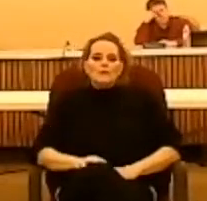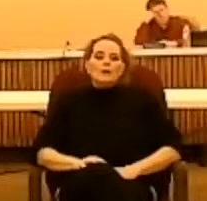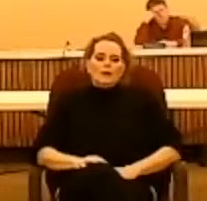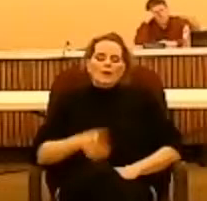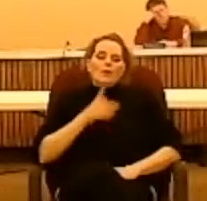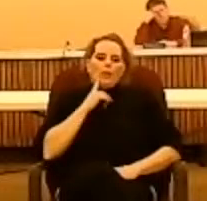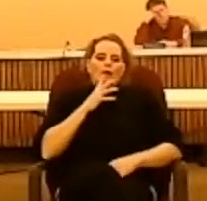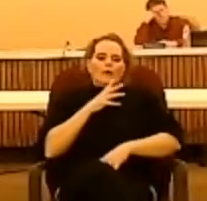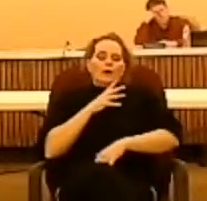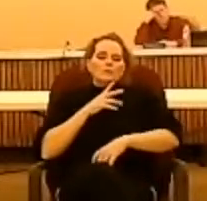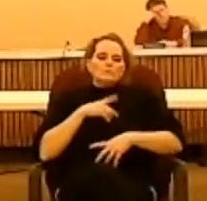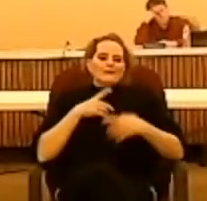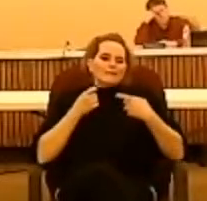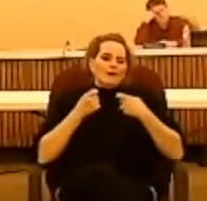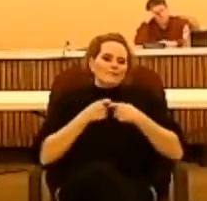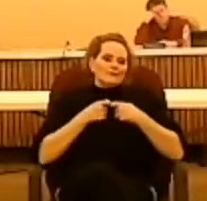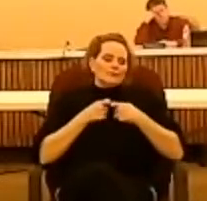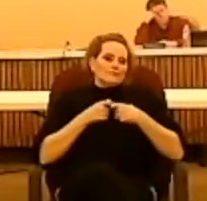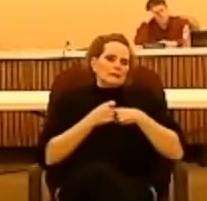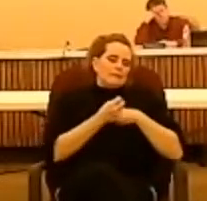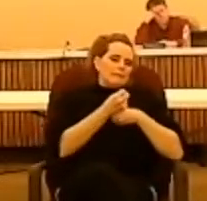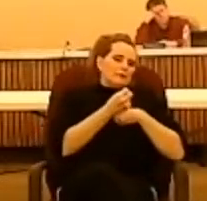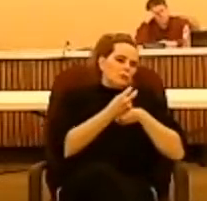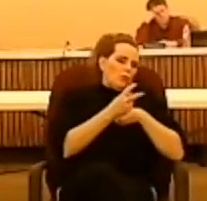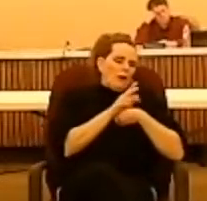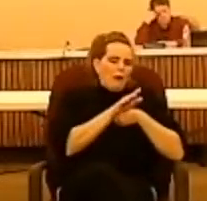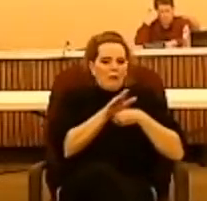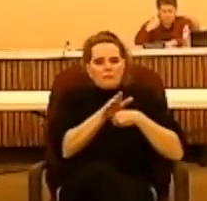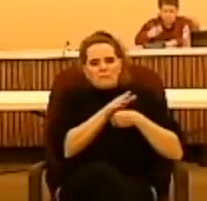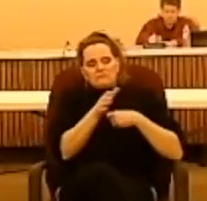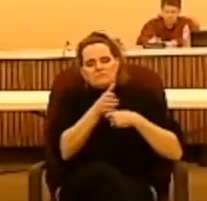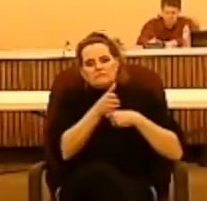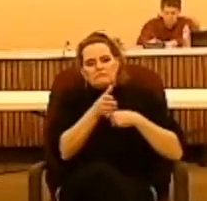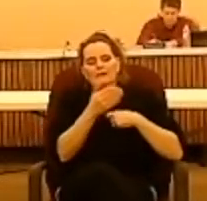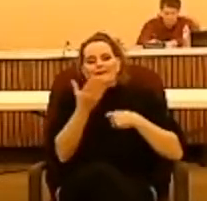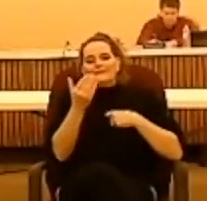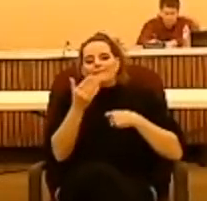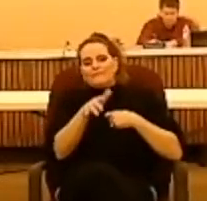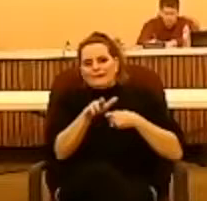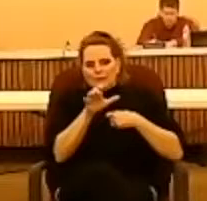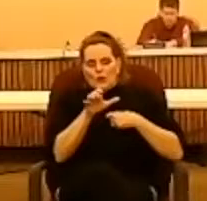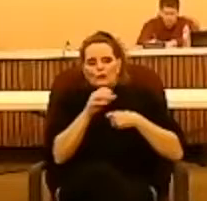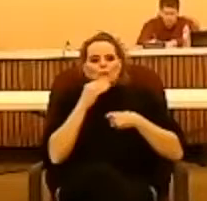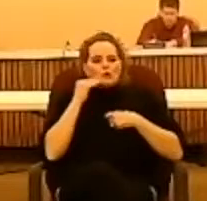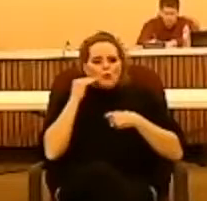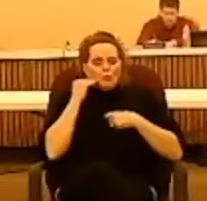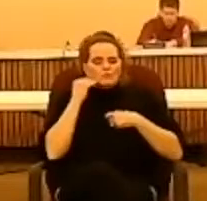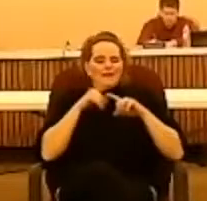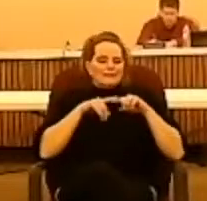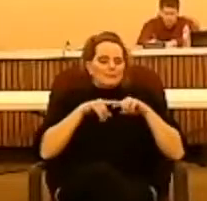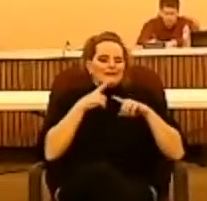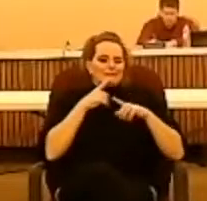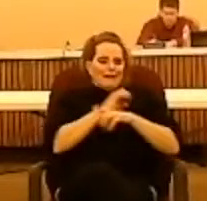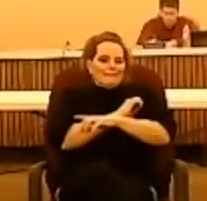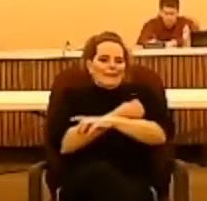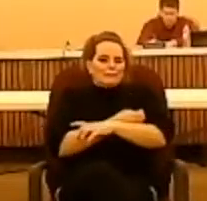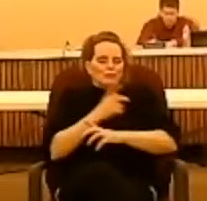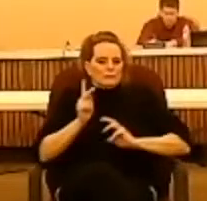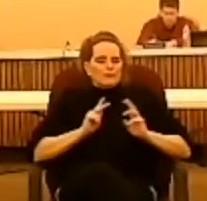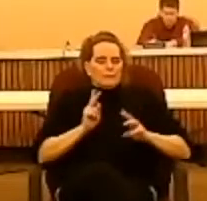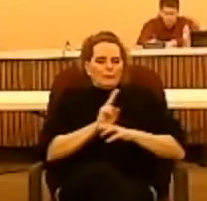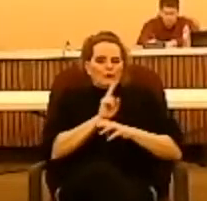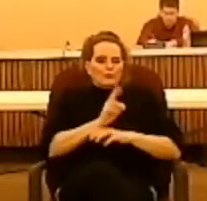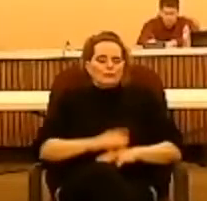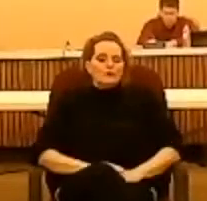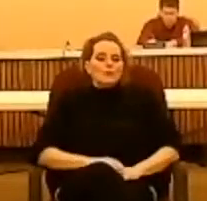about 1,200 to maybe 1,500 homes, depending on how much energy people use. Okay. And subscribers can just